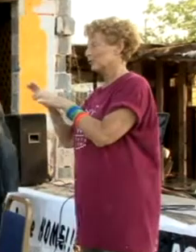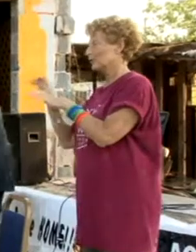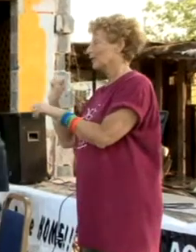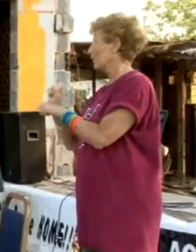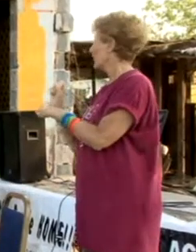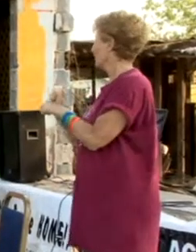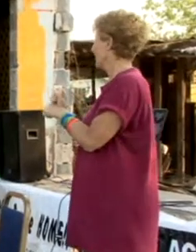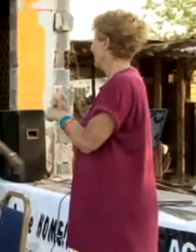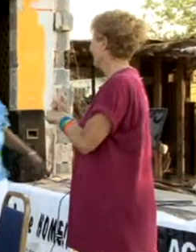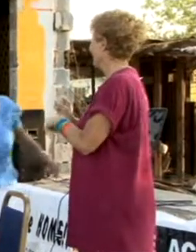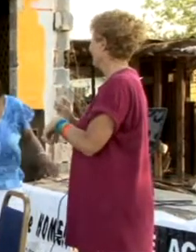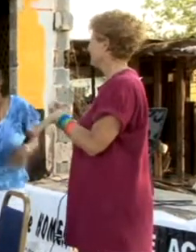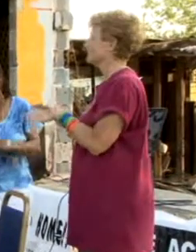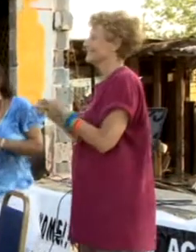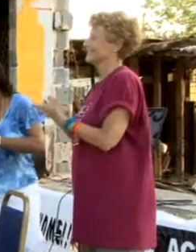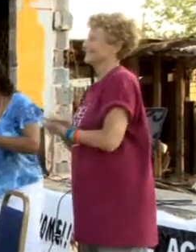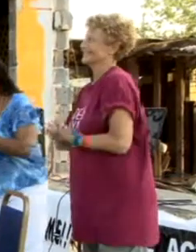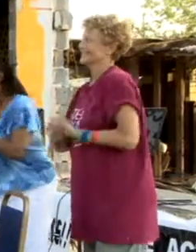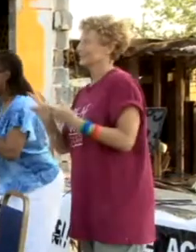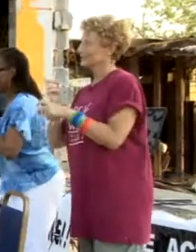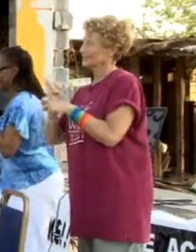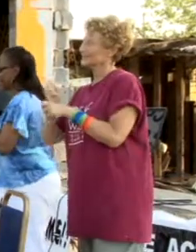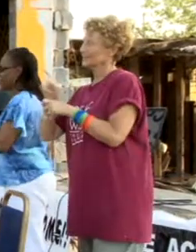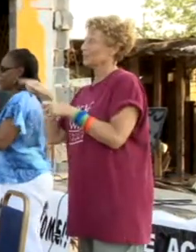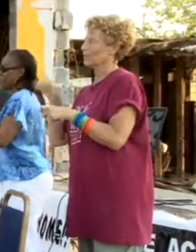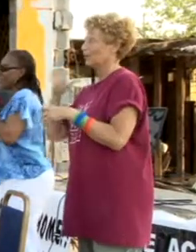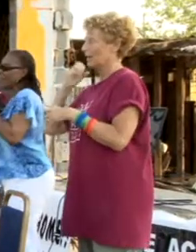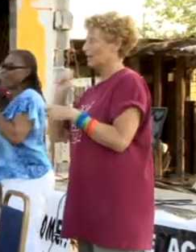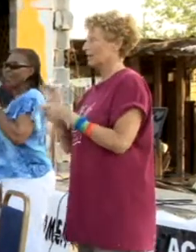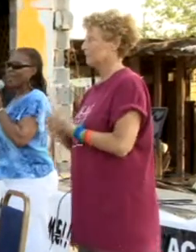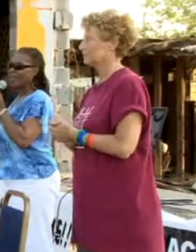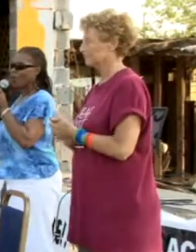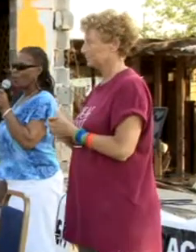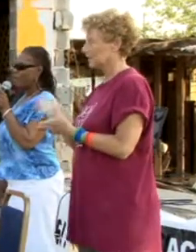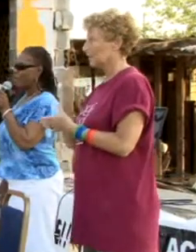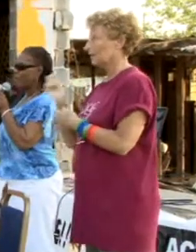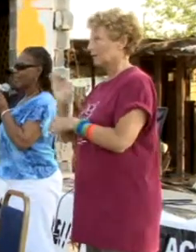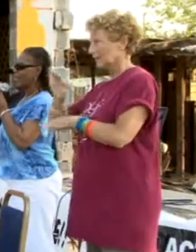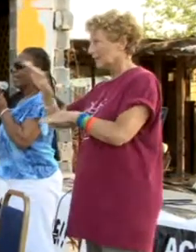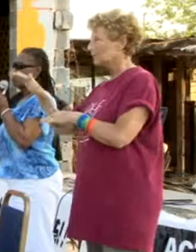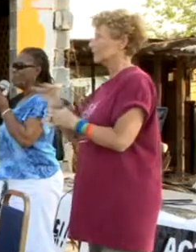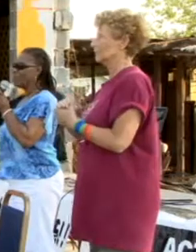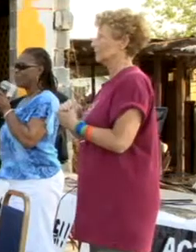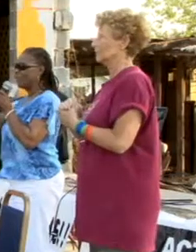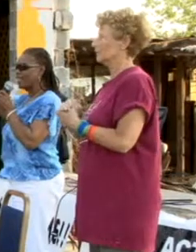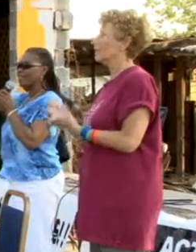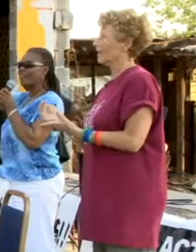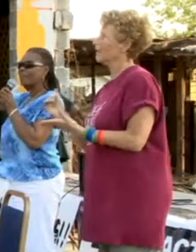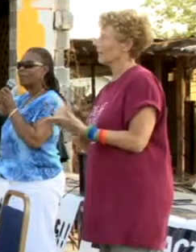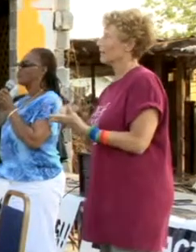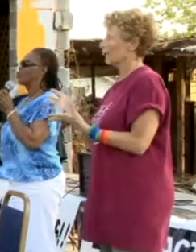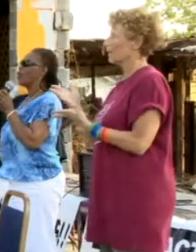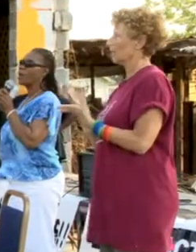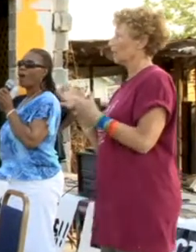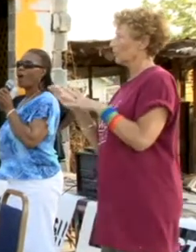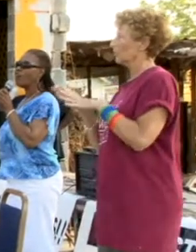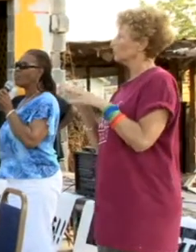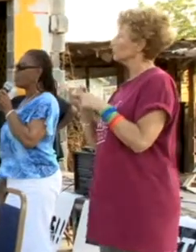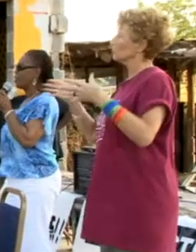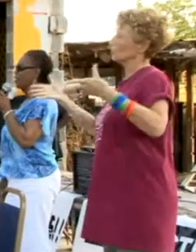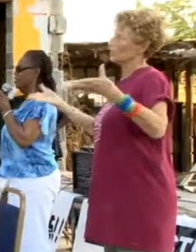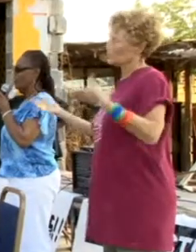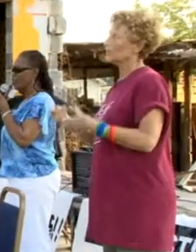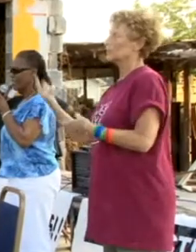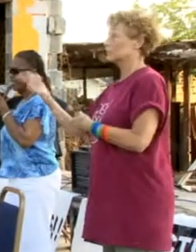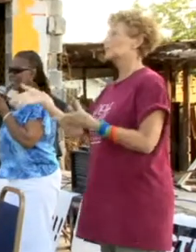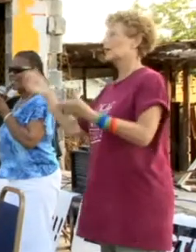Just 19. Moving slow now. Good afternoon. And again, I just want to do like Stephanie, going to just welcome all